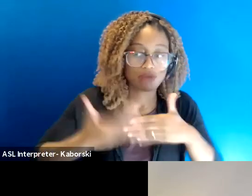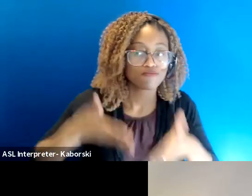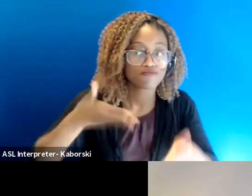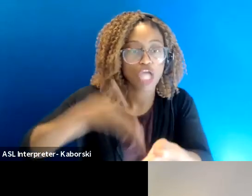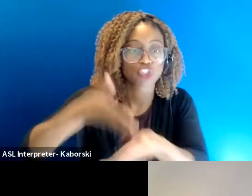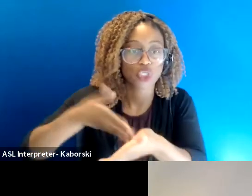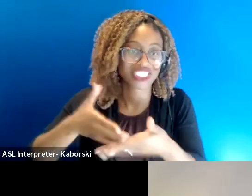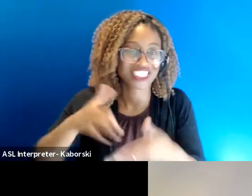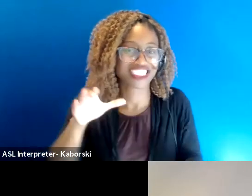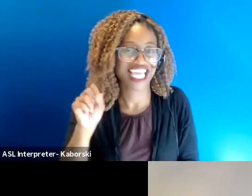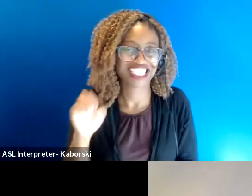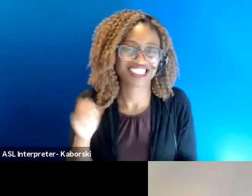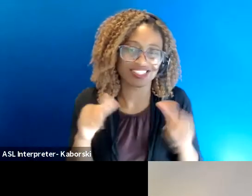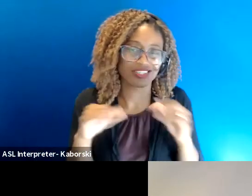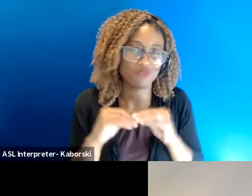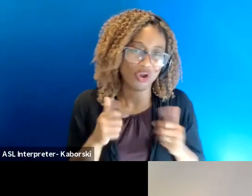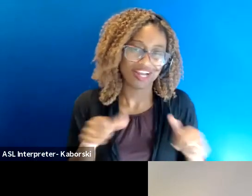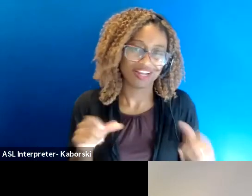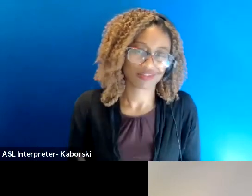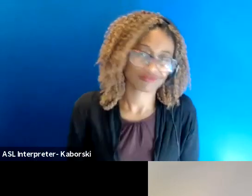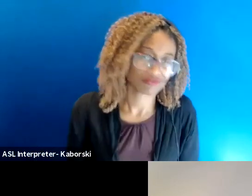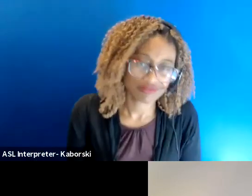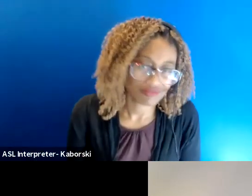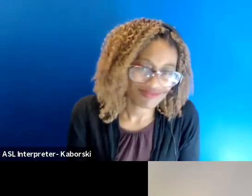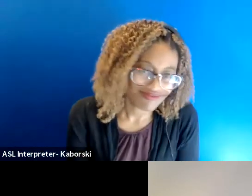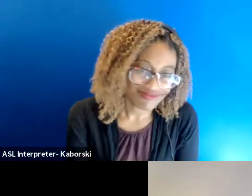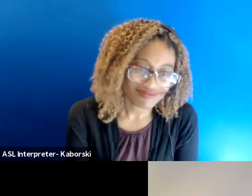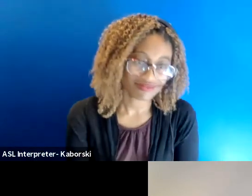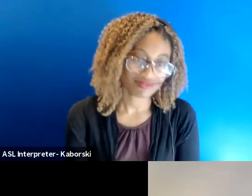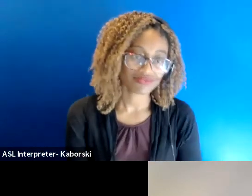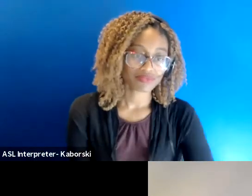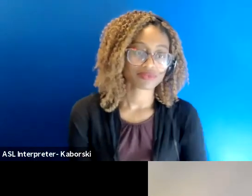these cases anymore either.